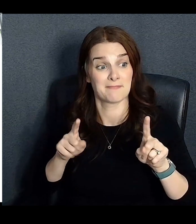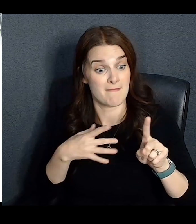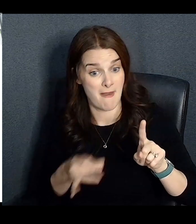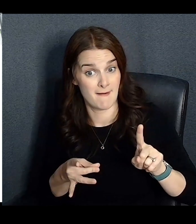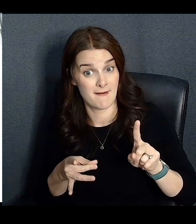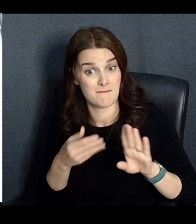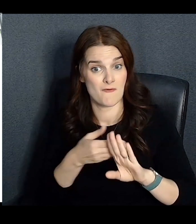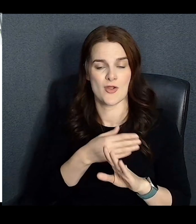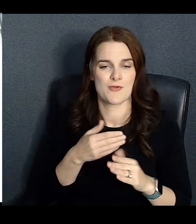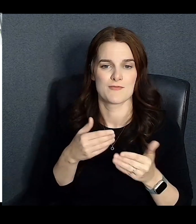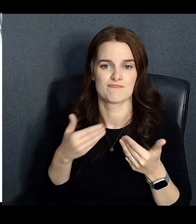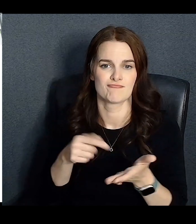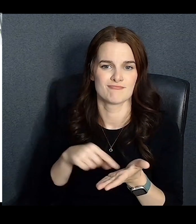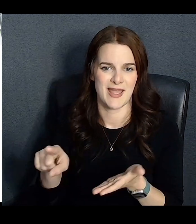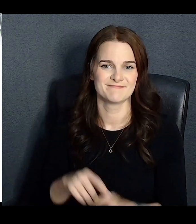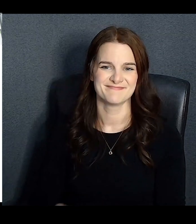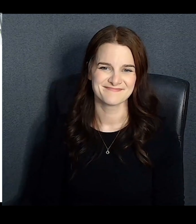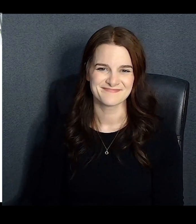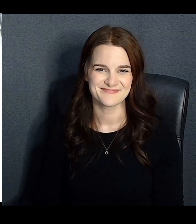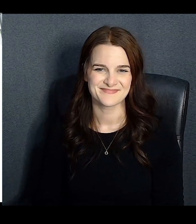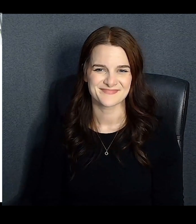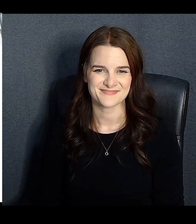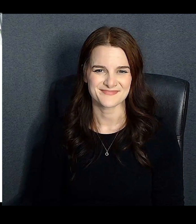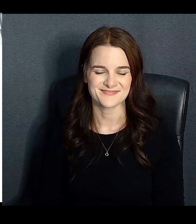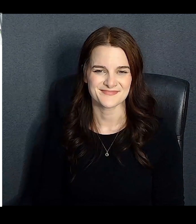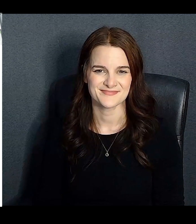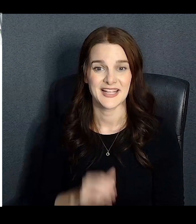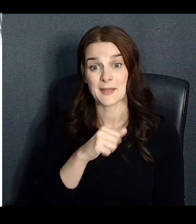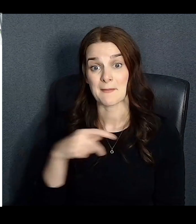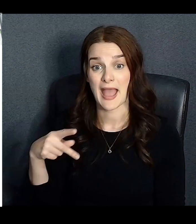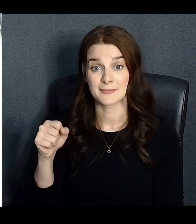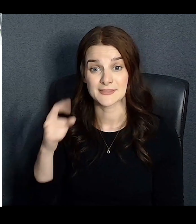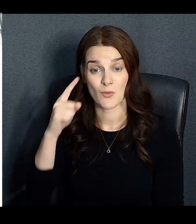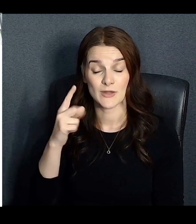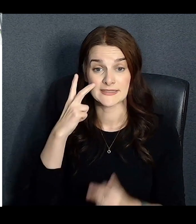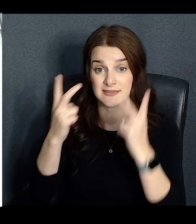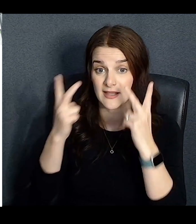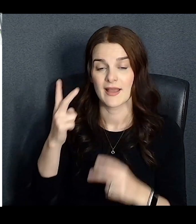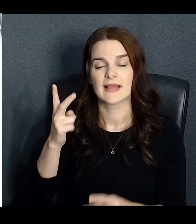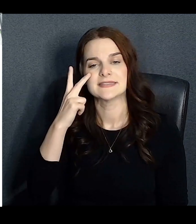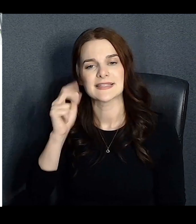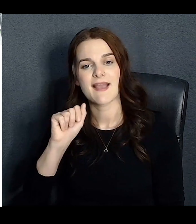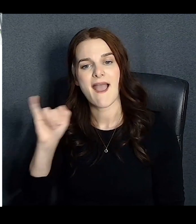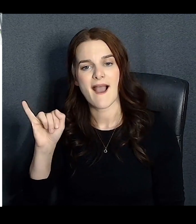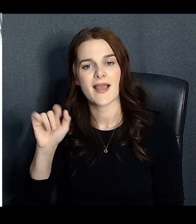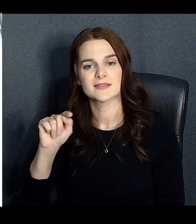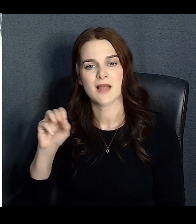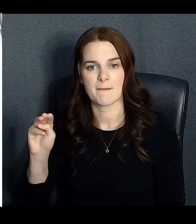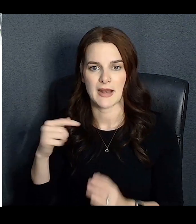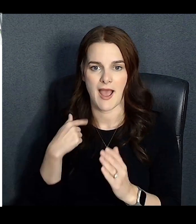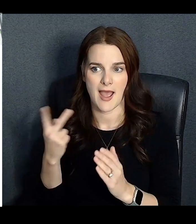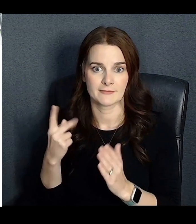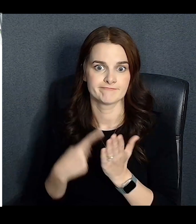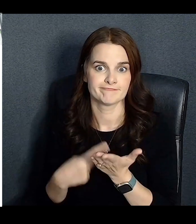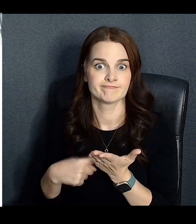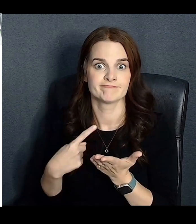out and see if you like it before you pay for something. Some apps for seeing include Seeing AI, which Tom